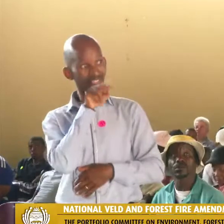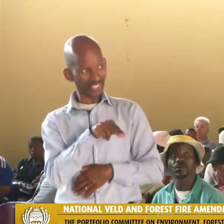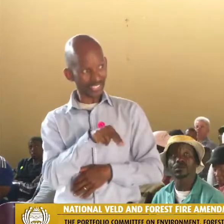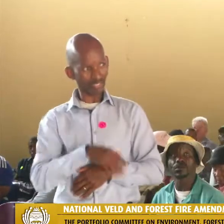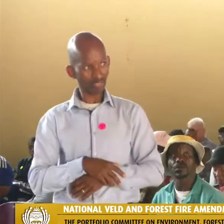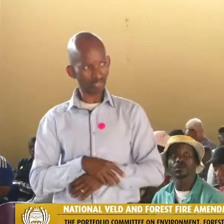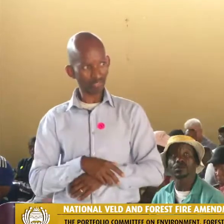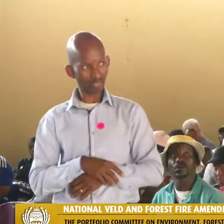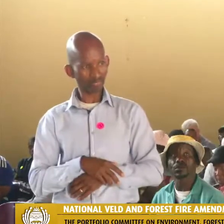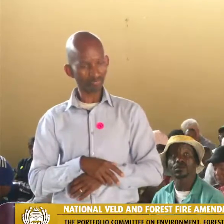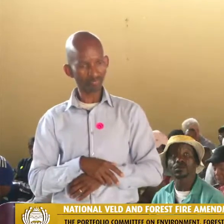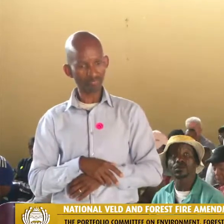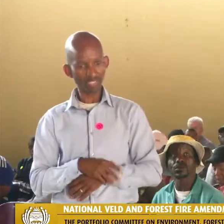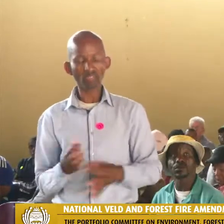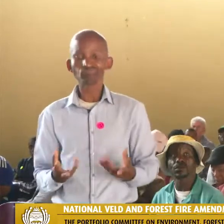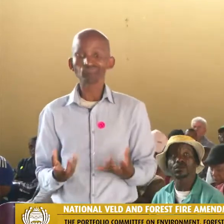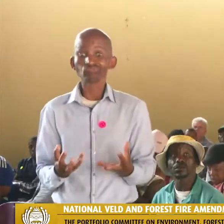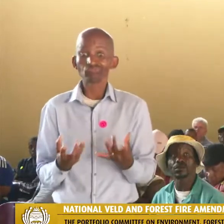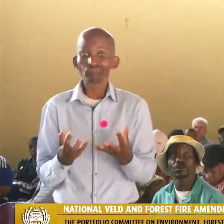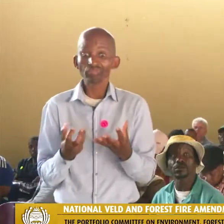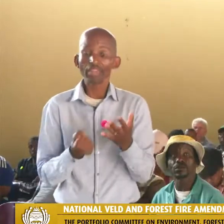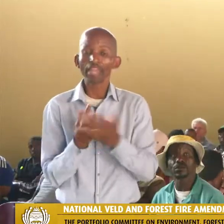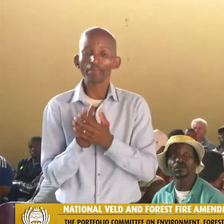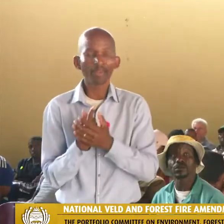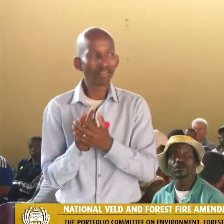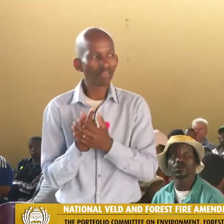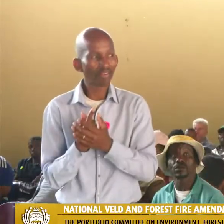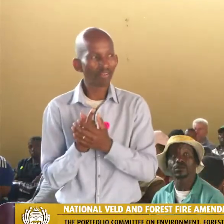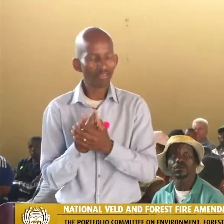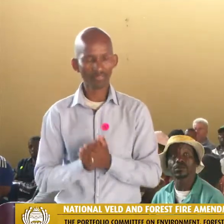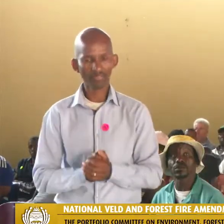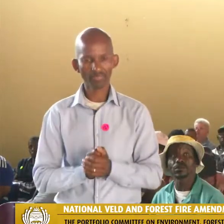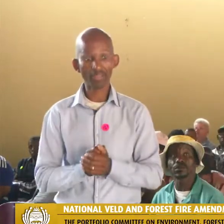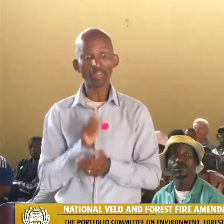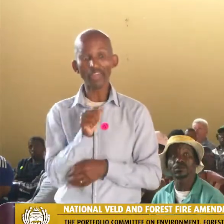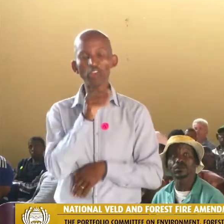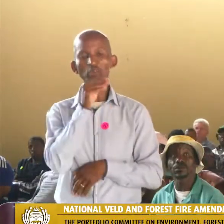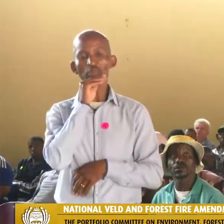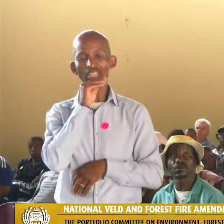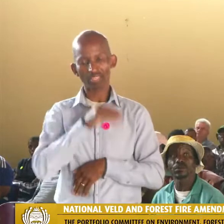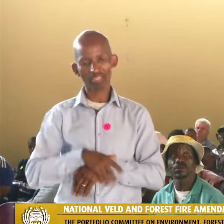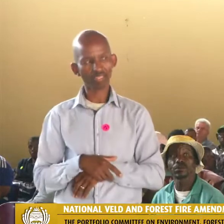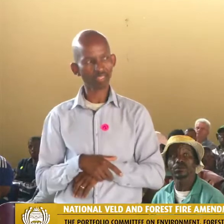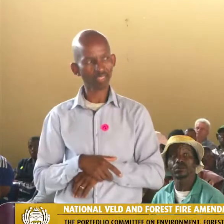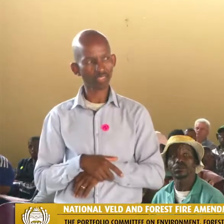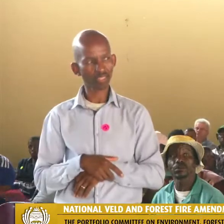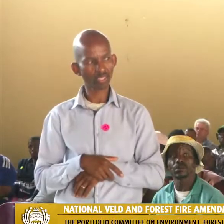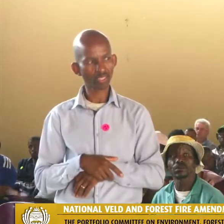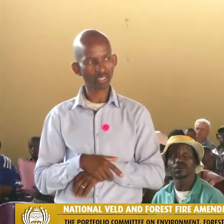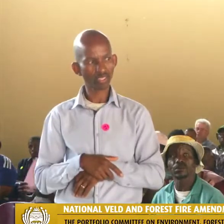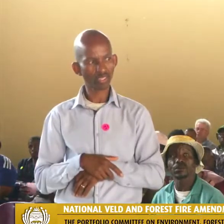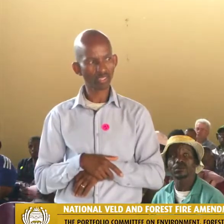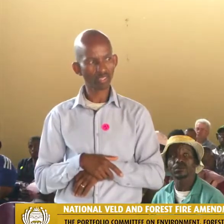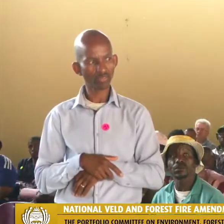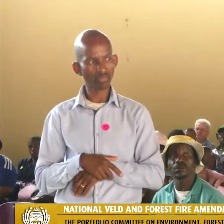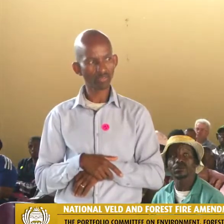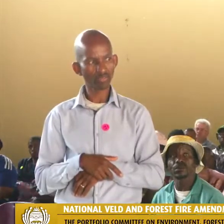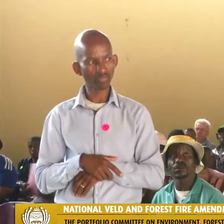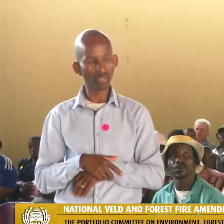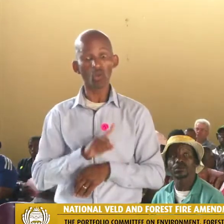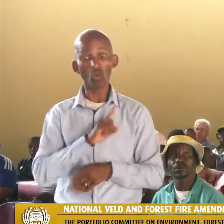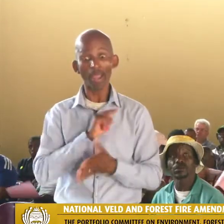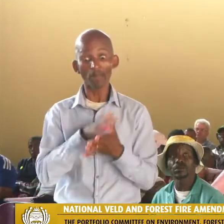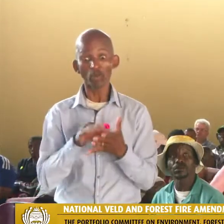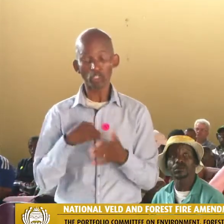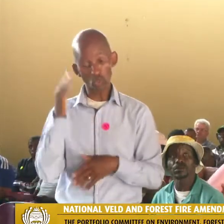sisonyuka njengedini elonyukayo ngoku xa ngaba kungekho zohlwayo because